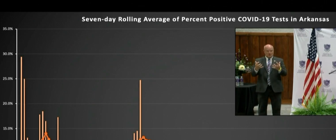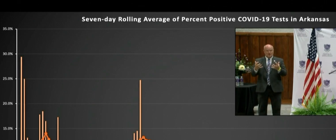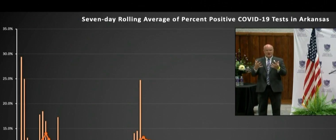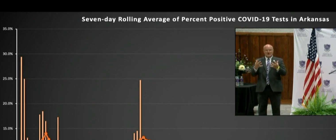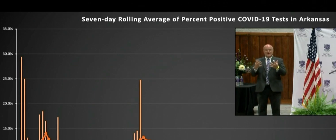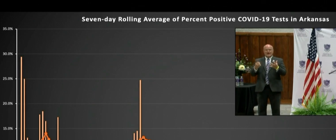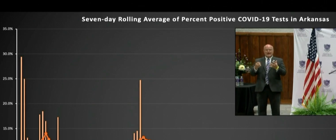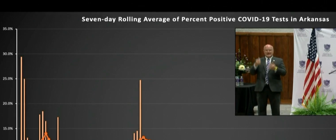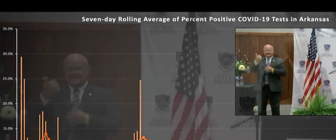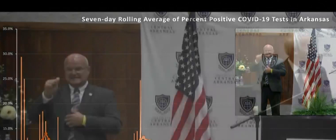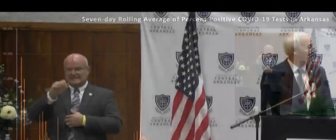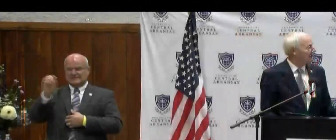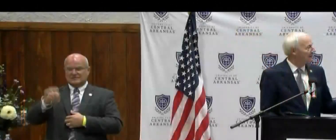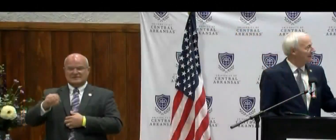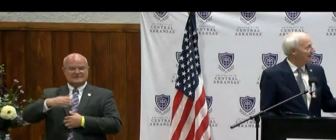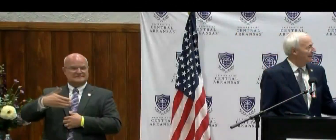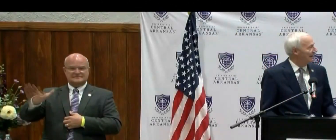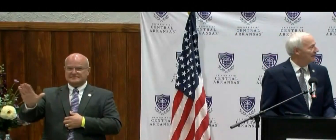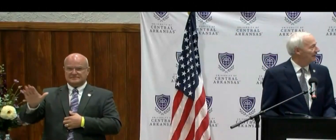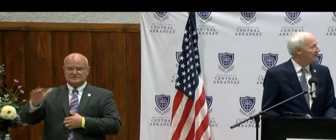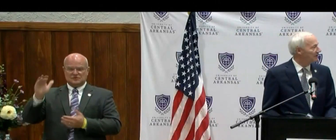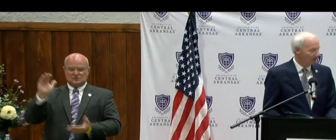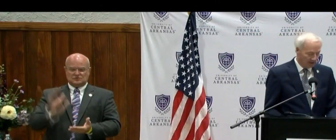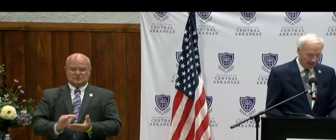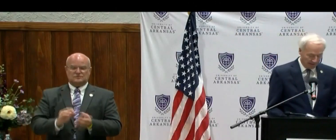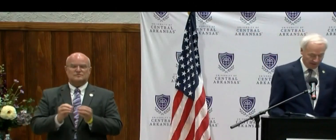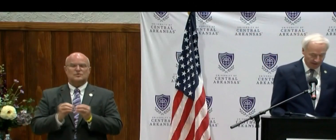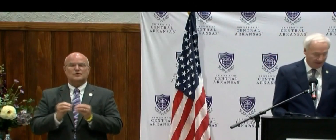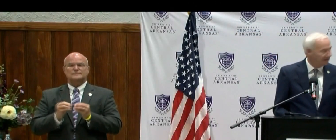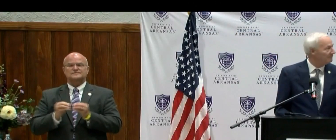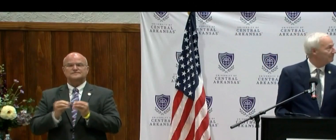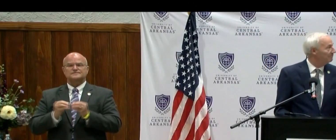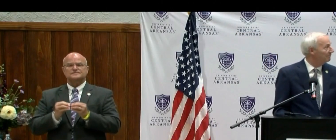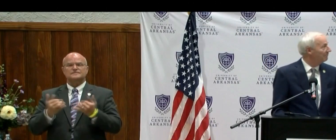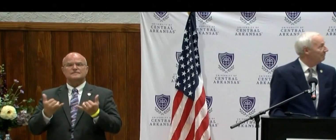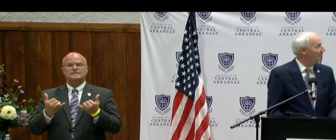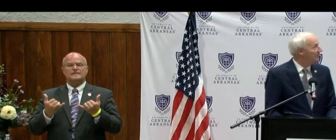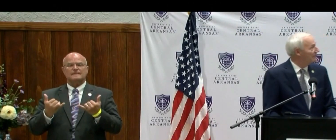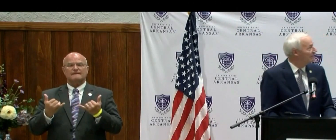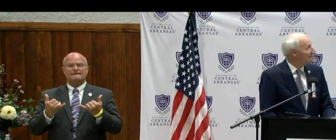stay away from that 10% level. And then let's look at the